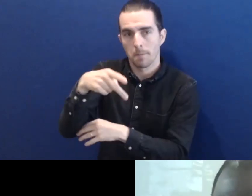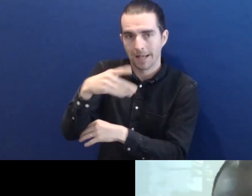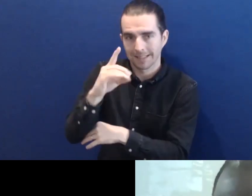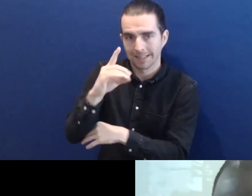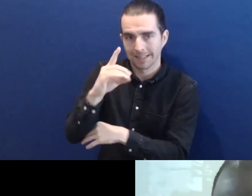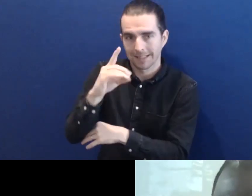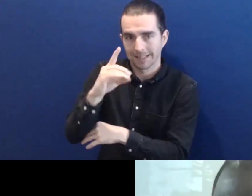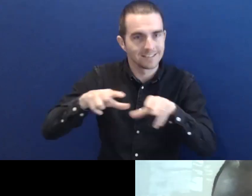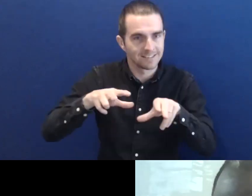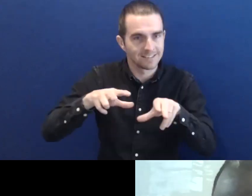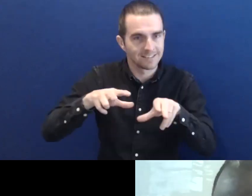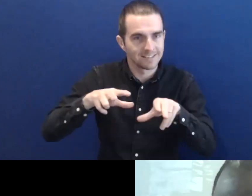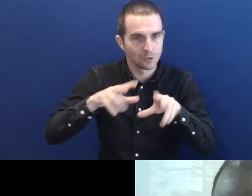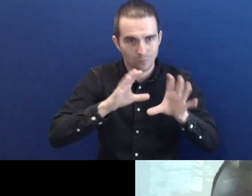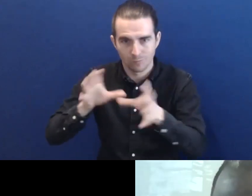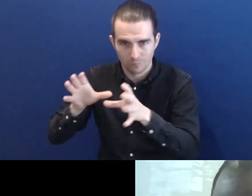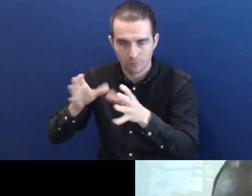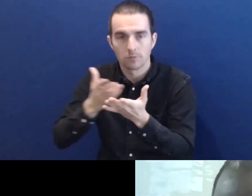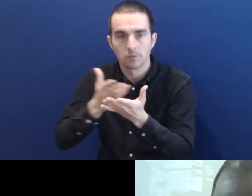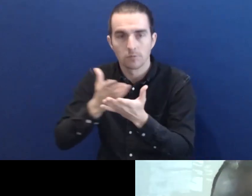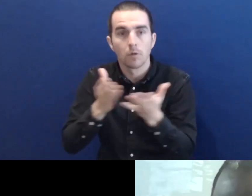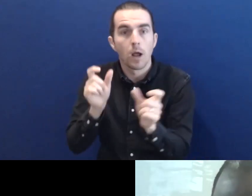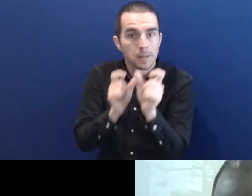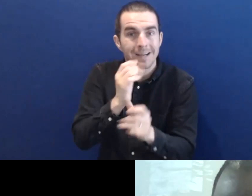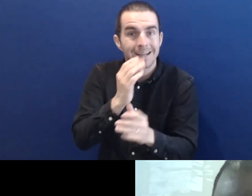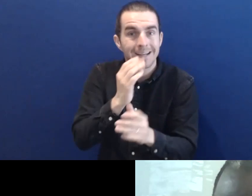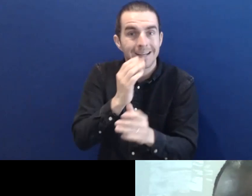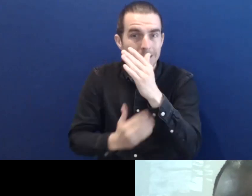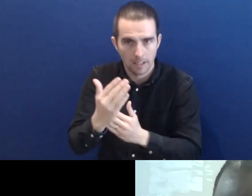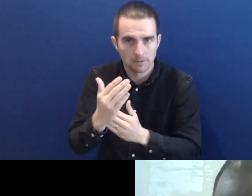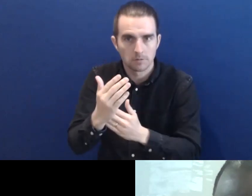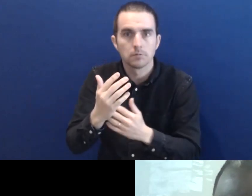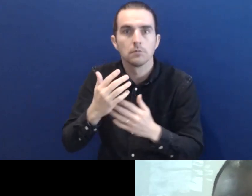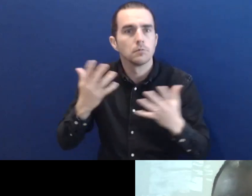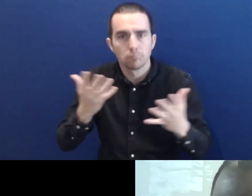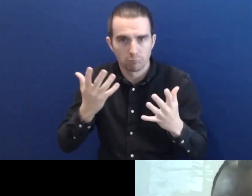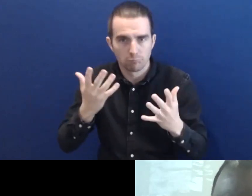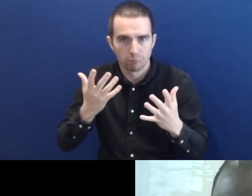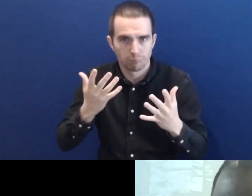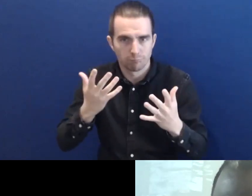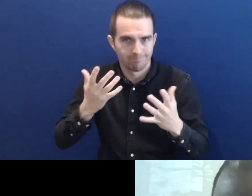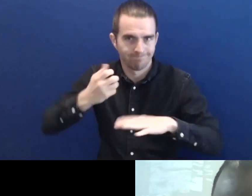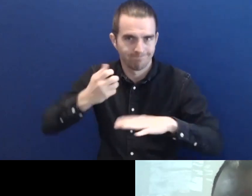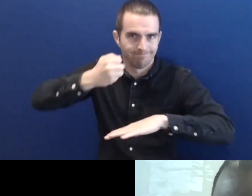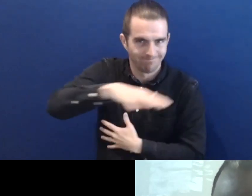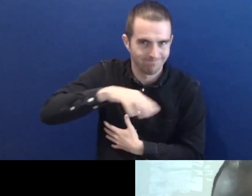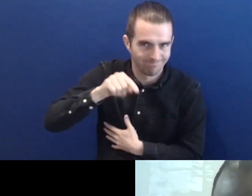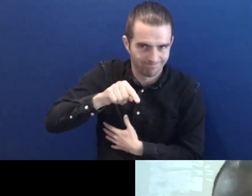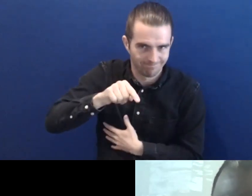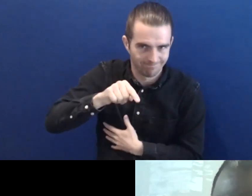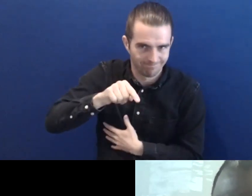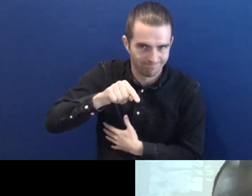based here in Juba. However, we are also looking forward to bring the other OPDs from the